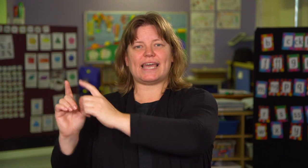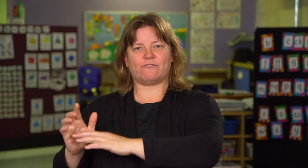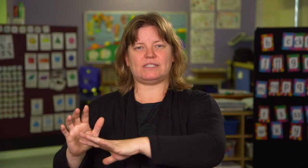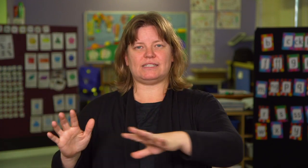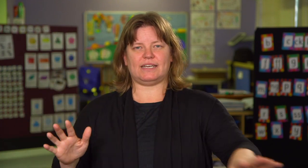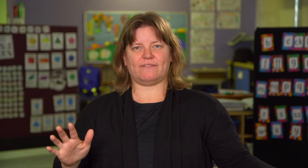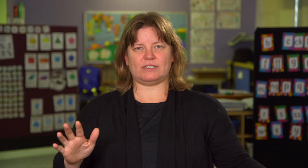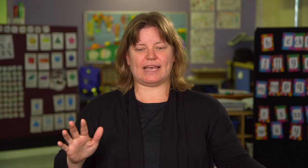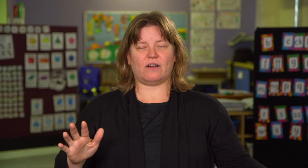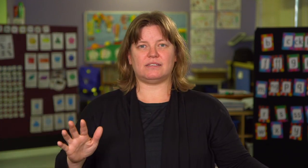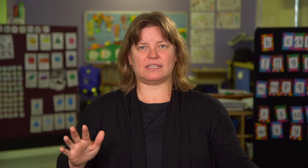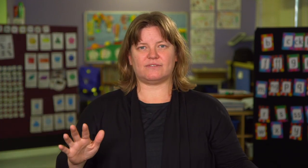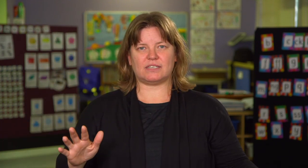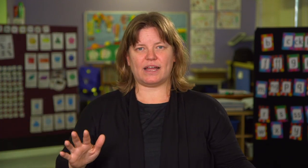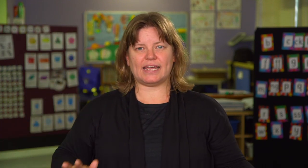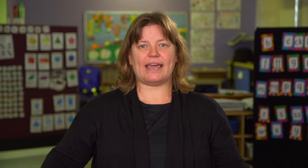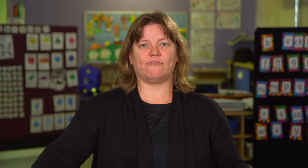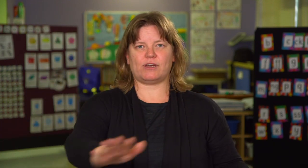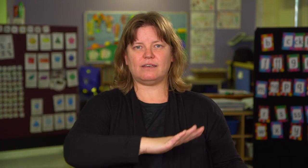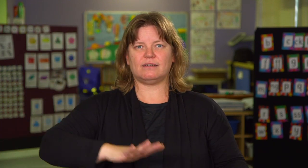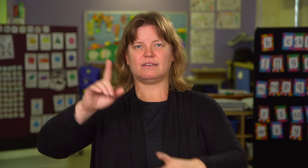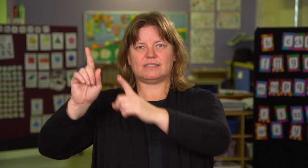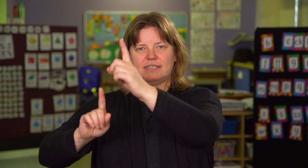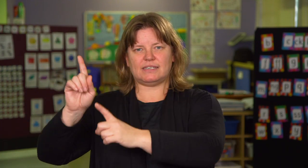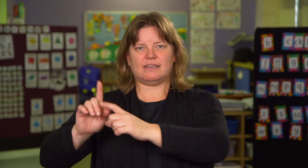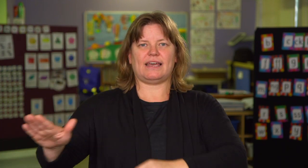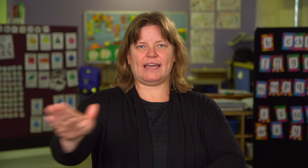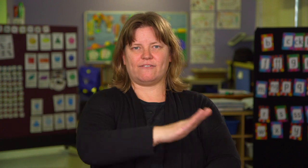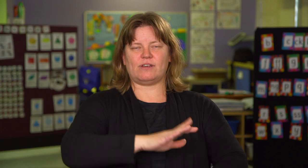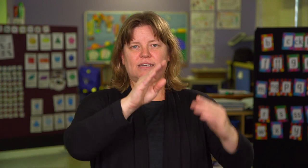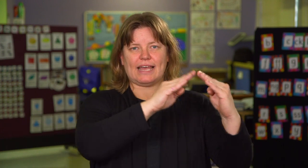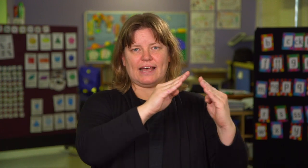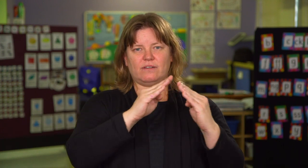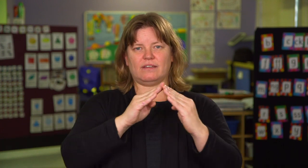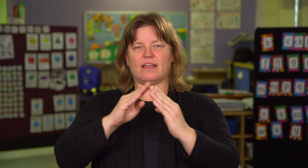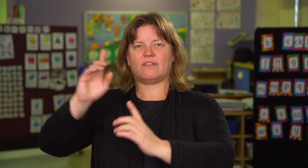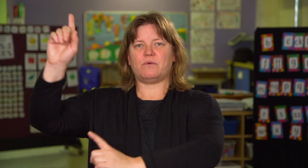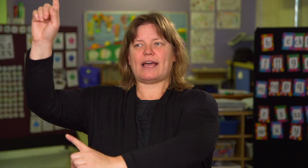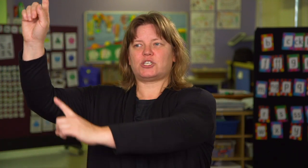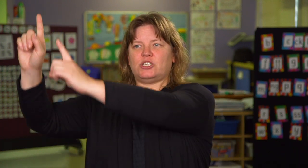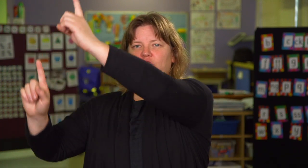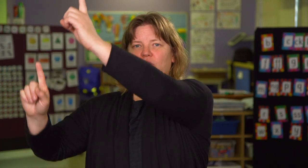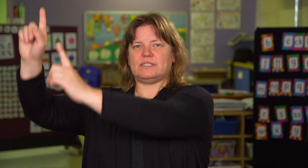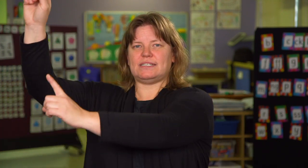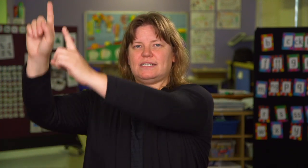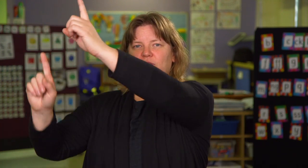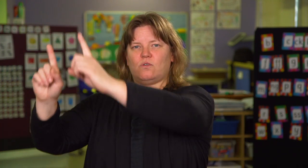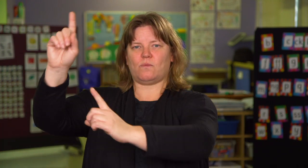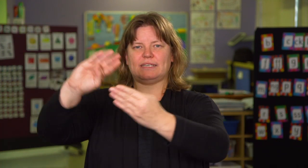every city and every town. Instead of signing every city, every town, they would actually show cities all the way